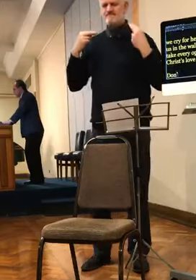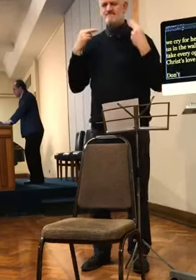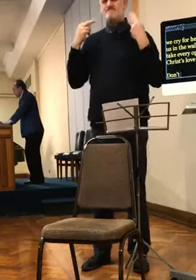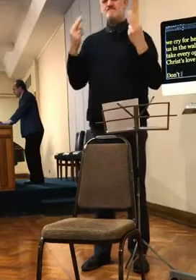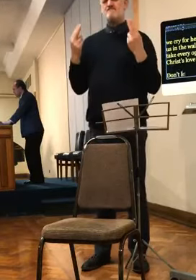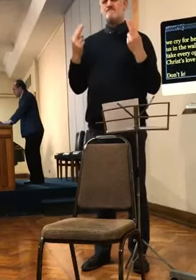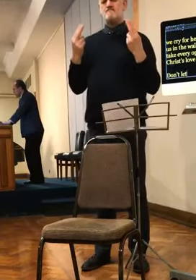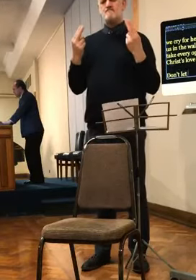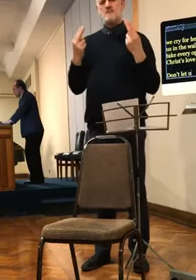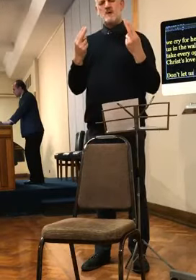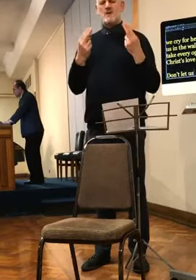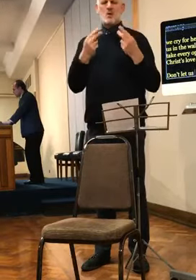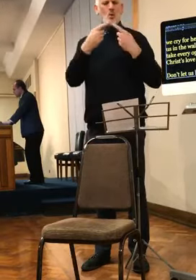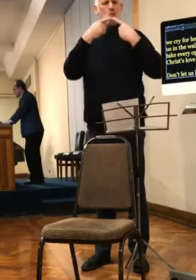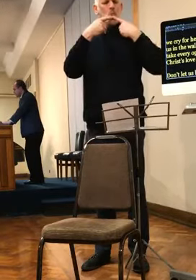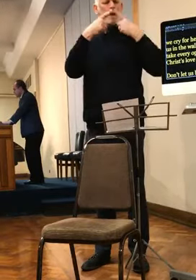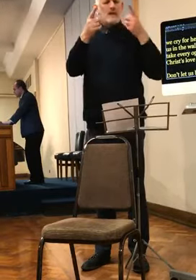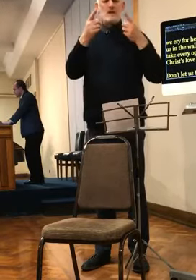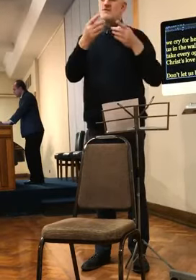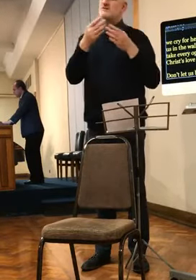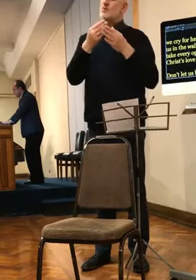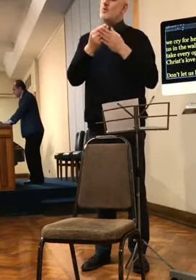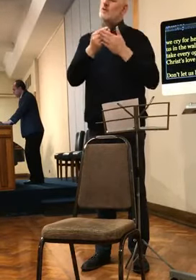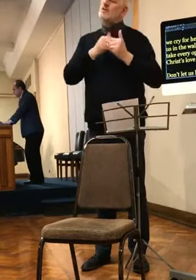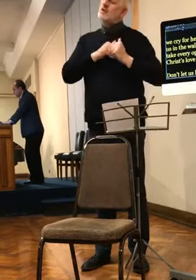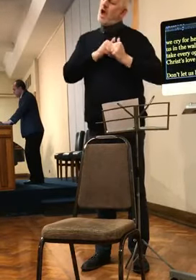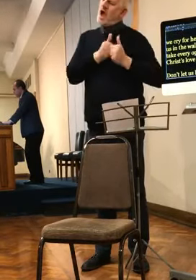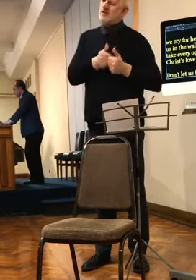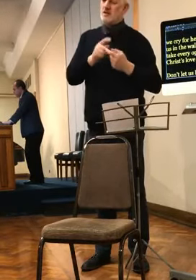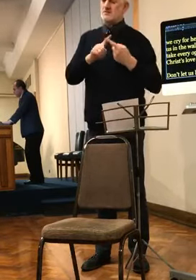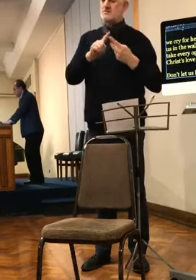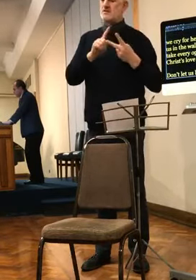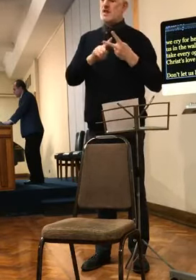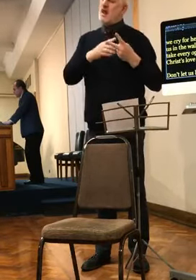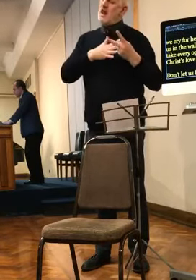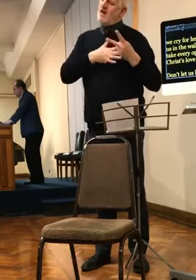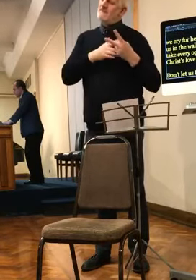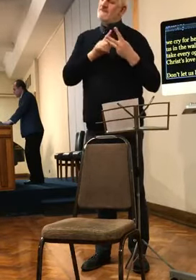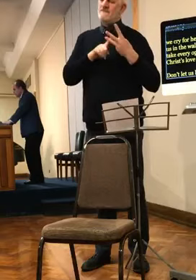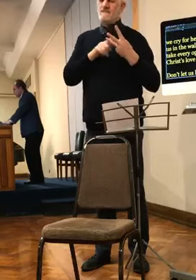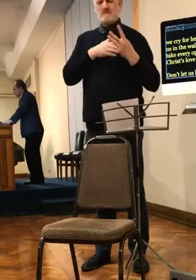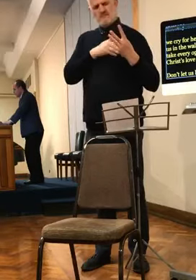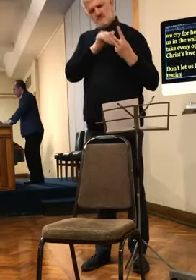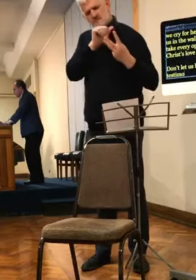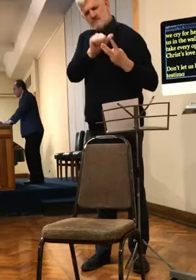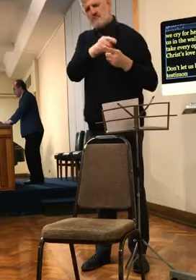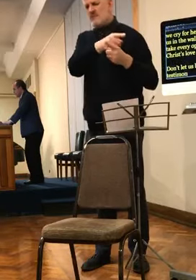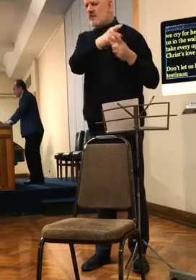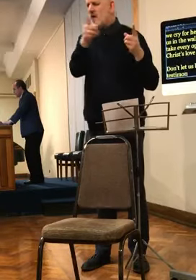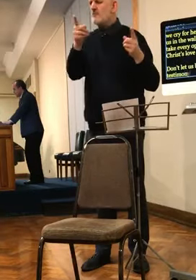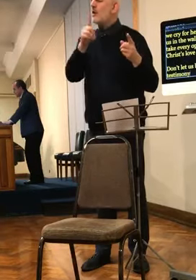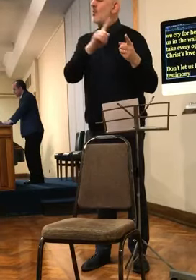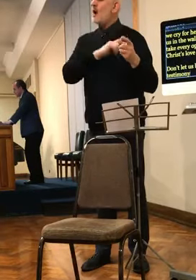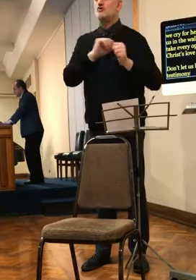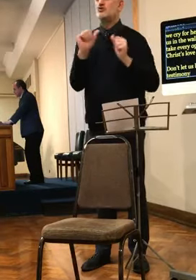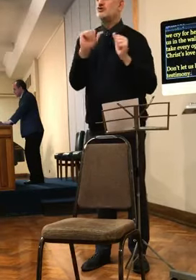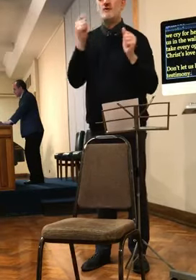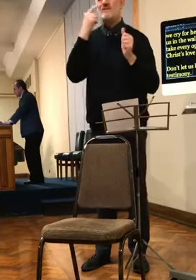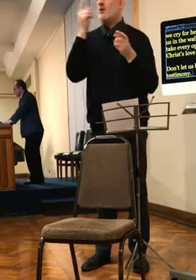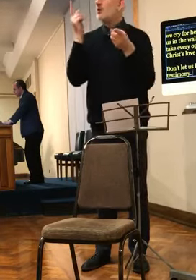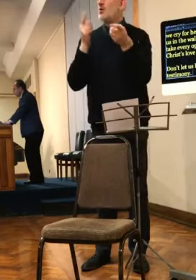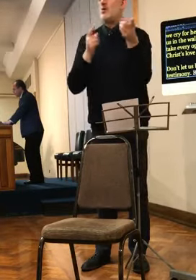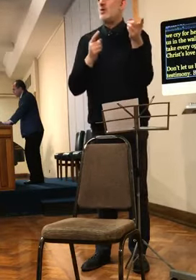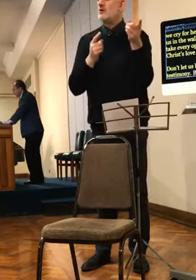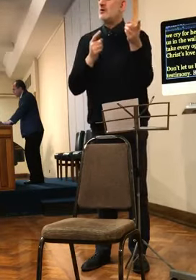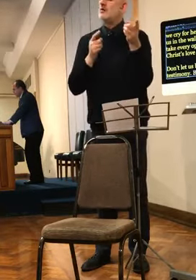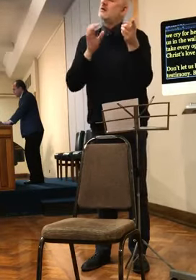with great kindness and love and compassion to those who have not yet come to Thee.